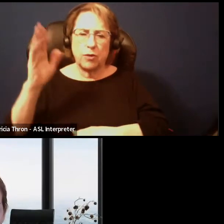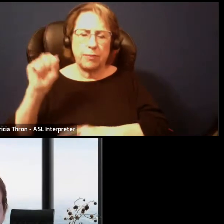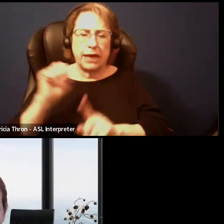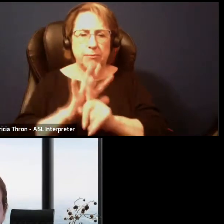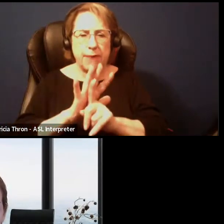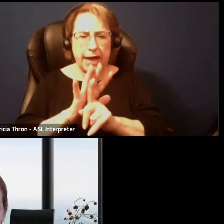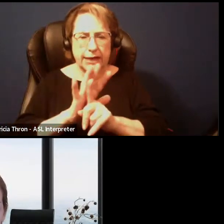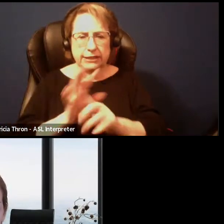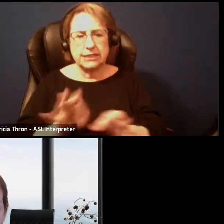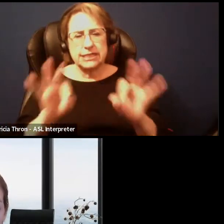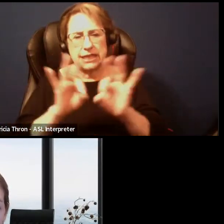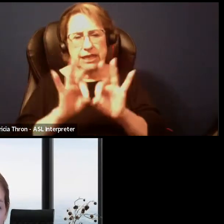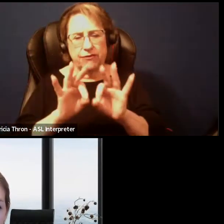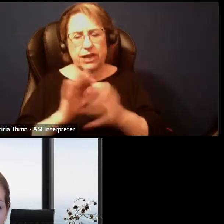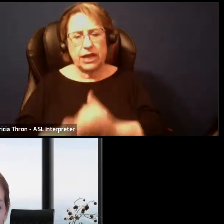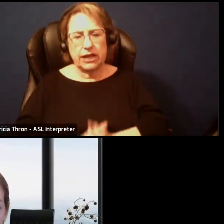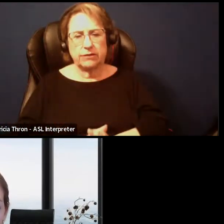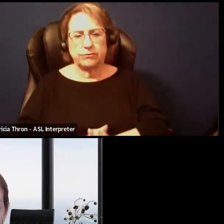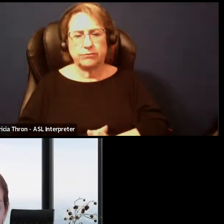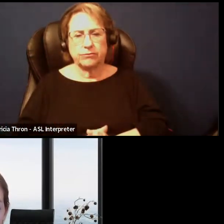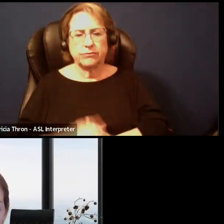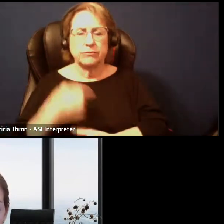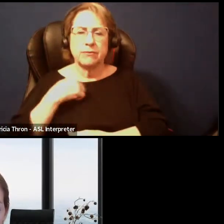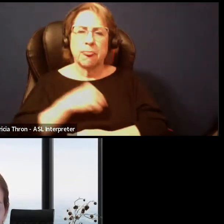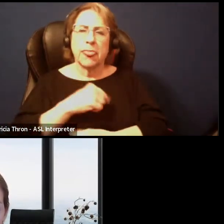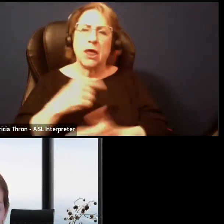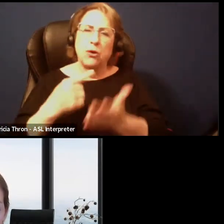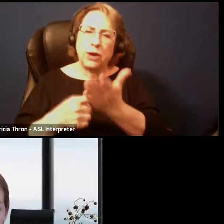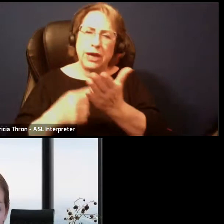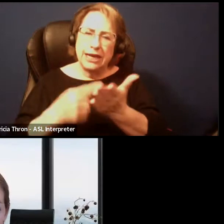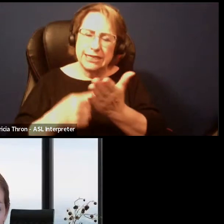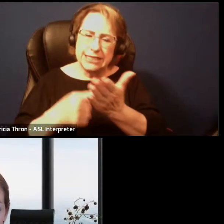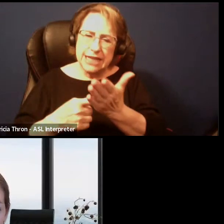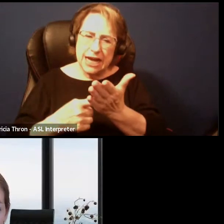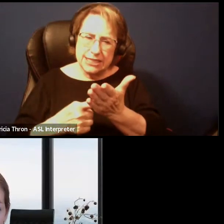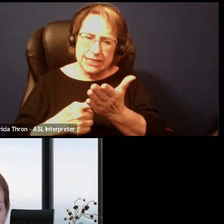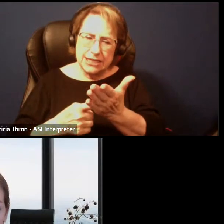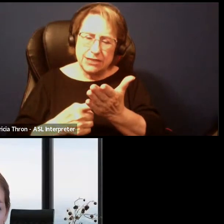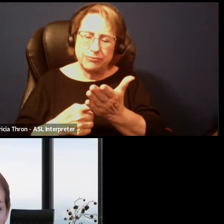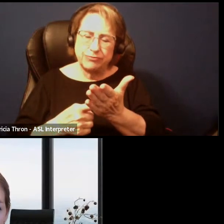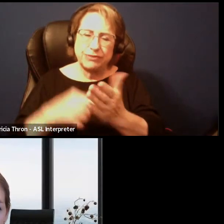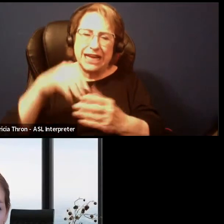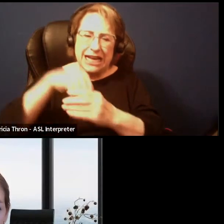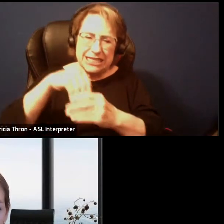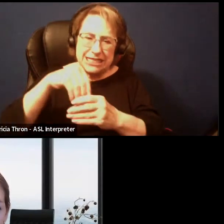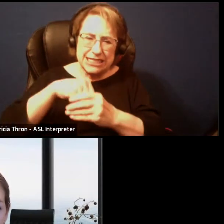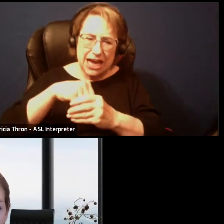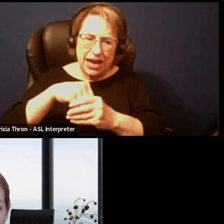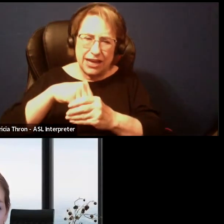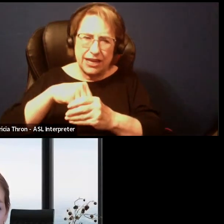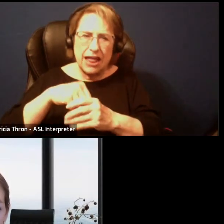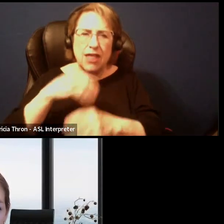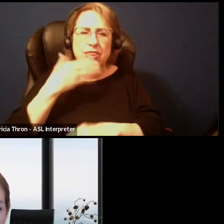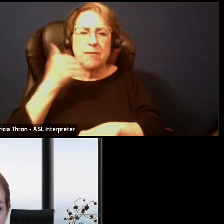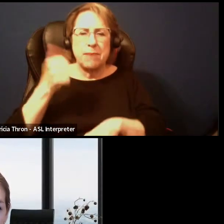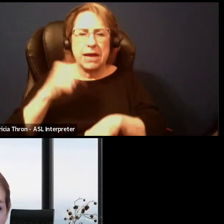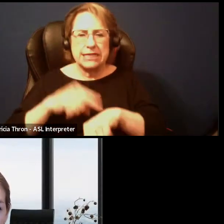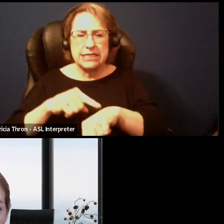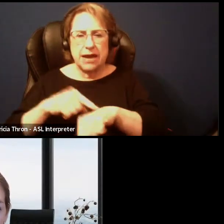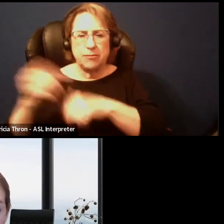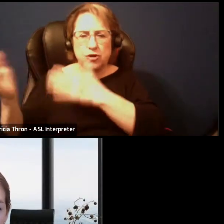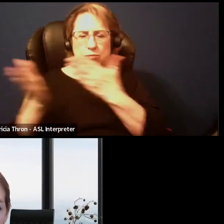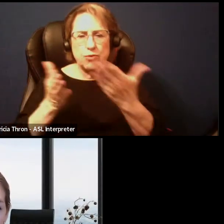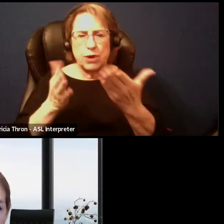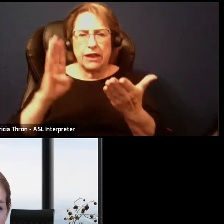that, we talked internally about what the best time to bring these bonds